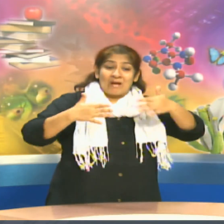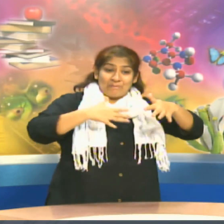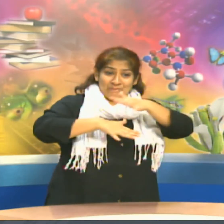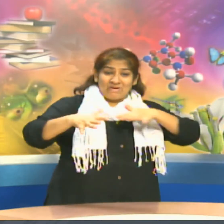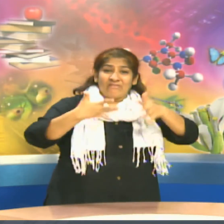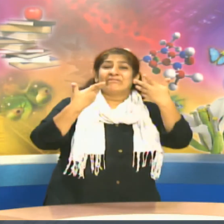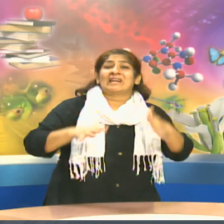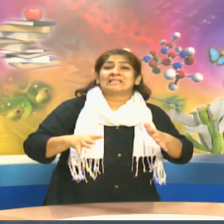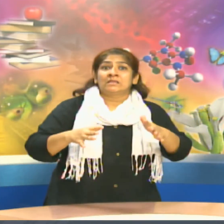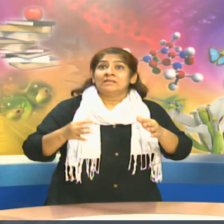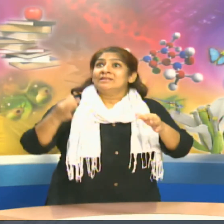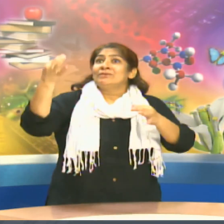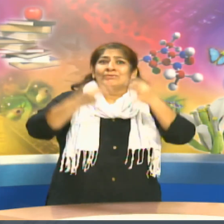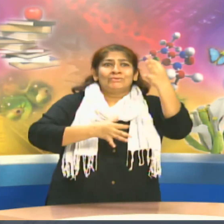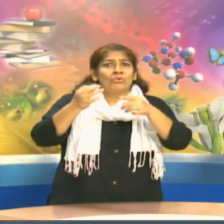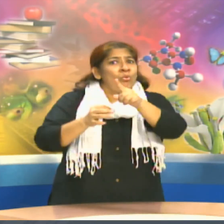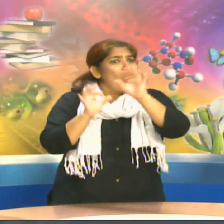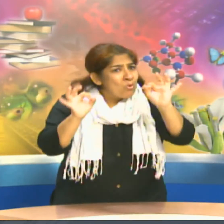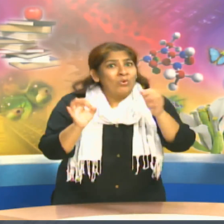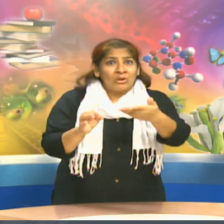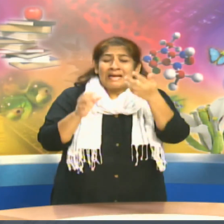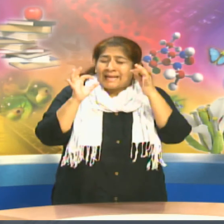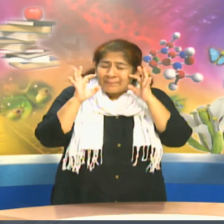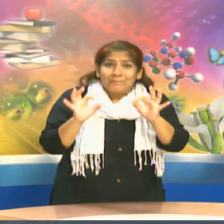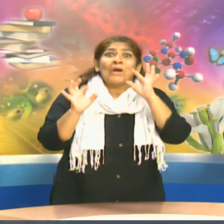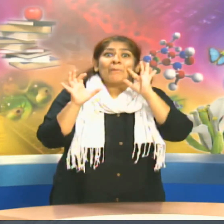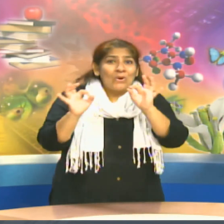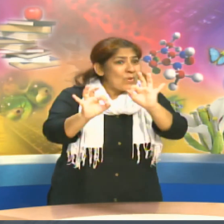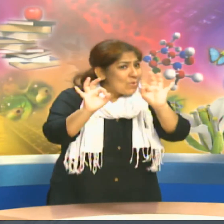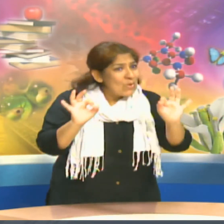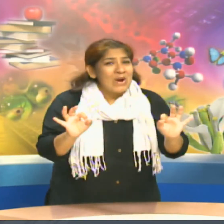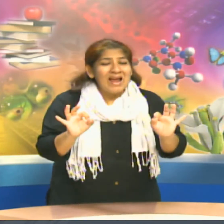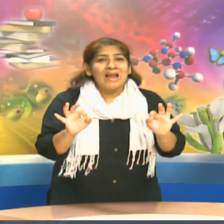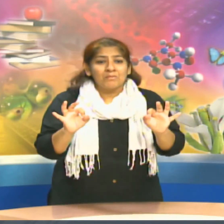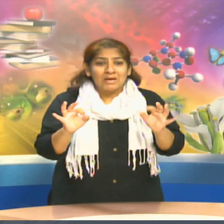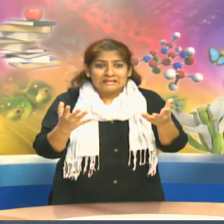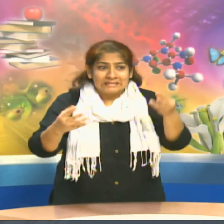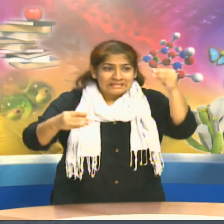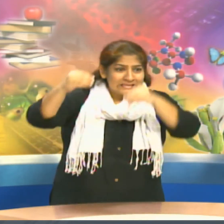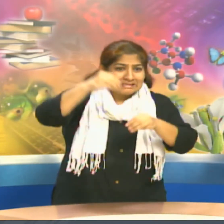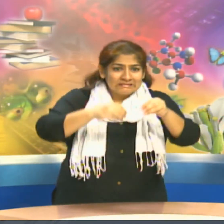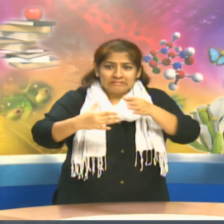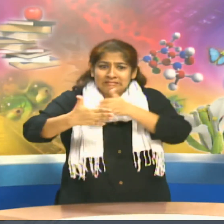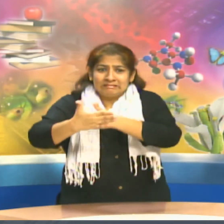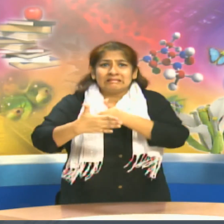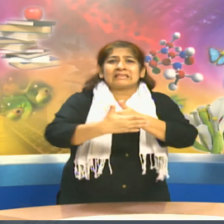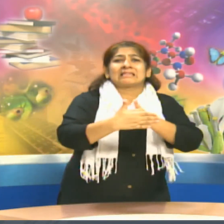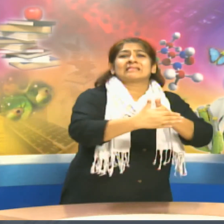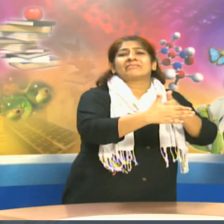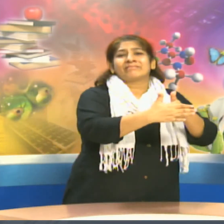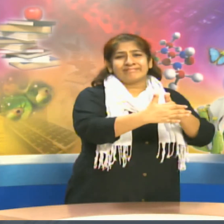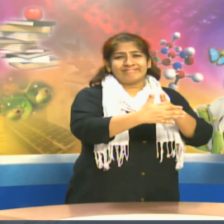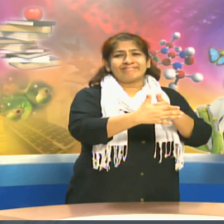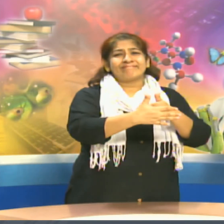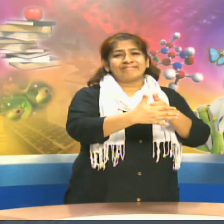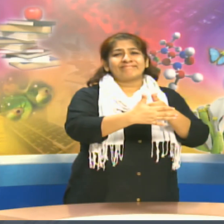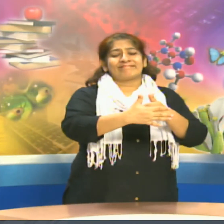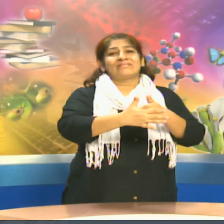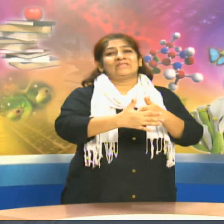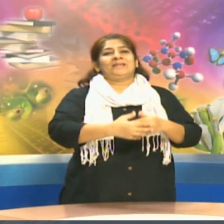a good result? So, that is why planning is important, but it is a kind of limitation. So, it is a challenge.